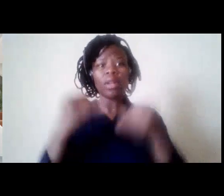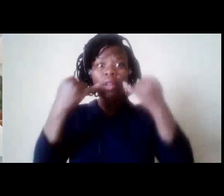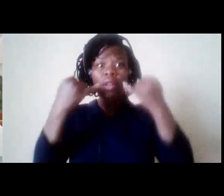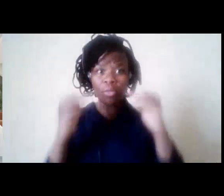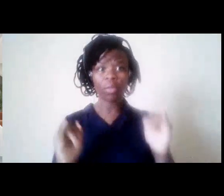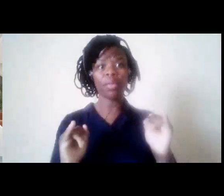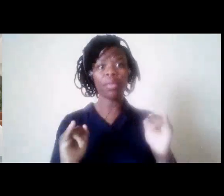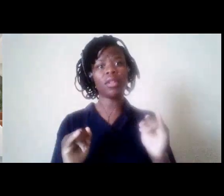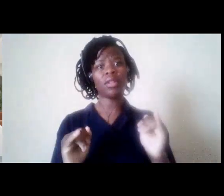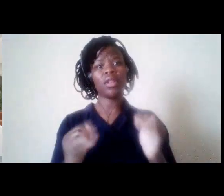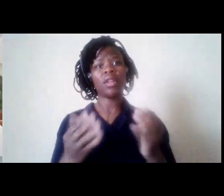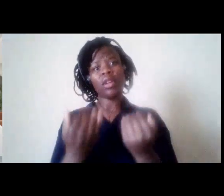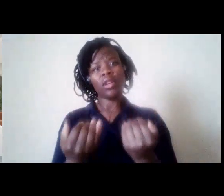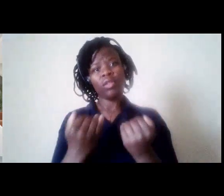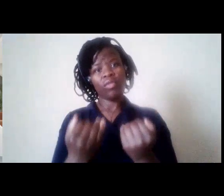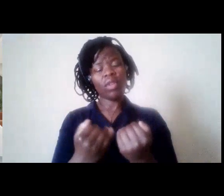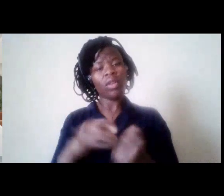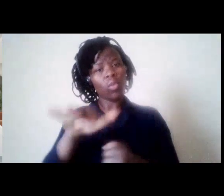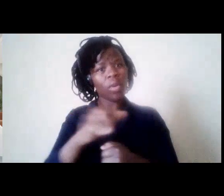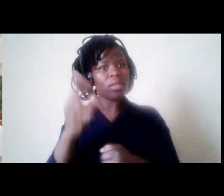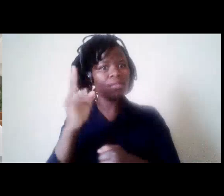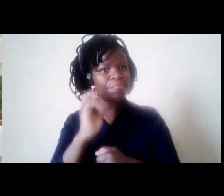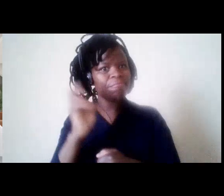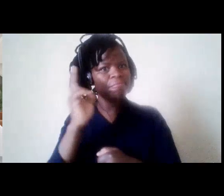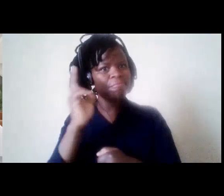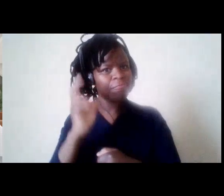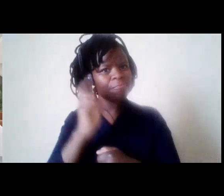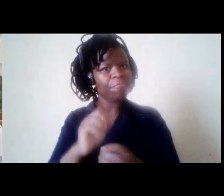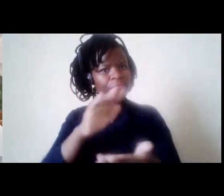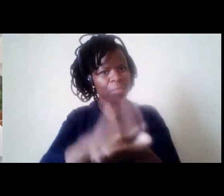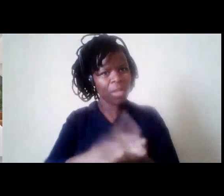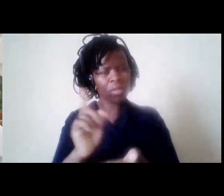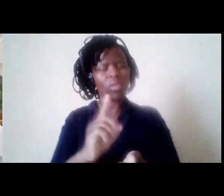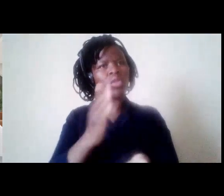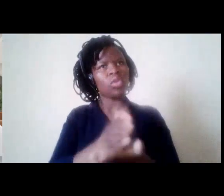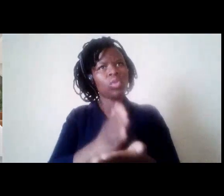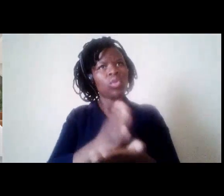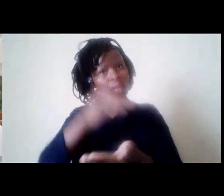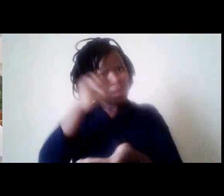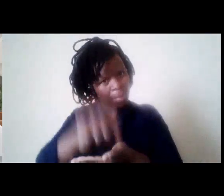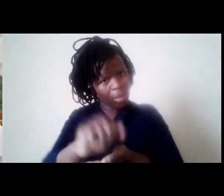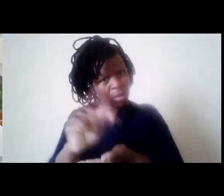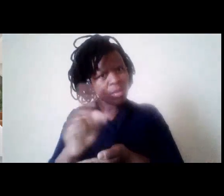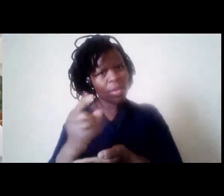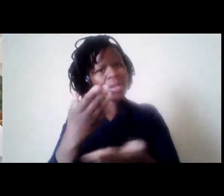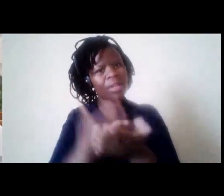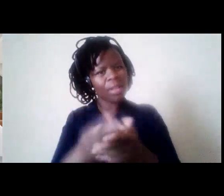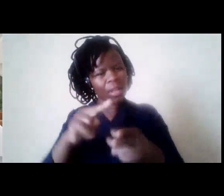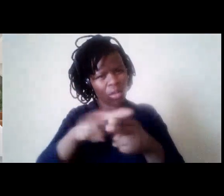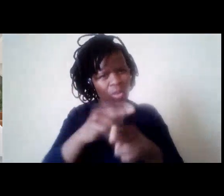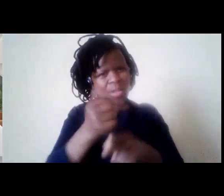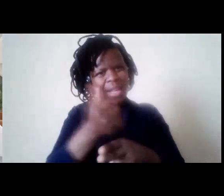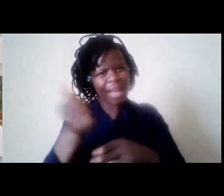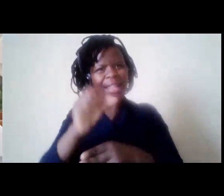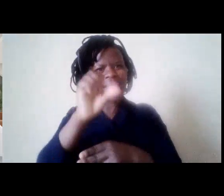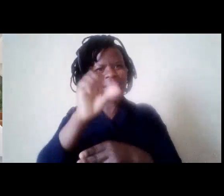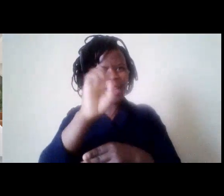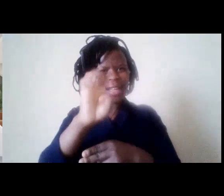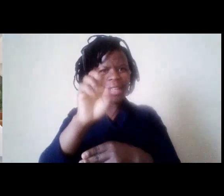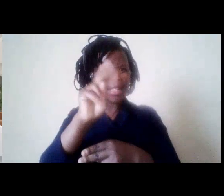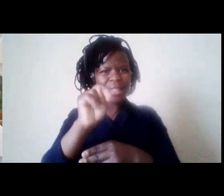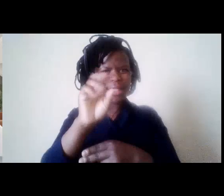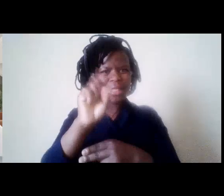hear, and so basically they have to make use of the other senses. Yeah. That